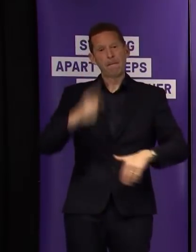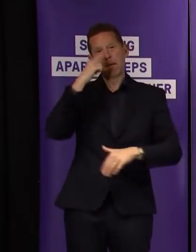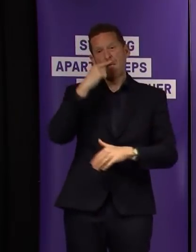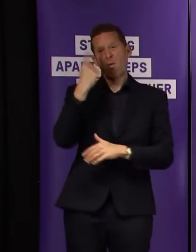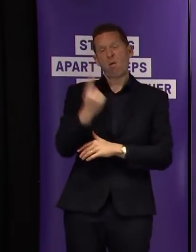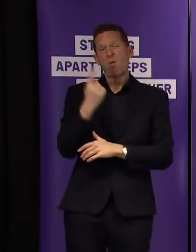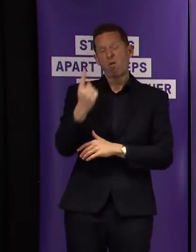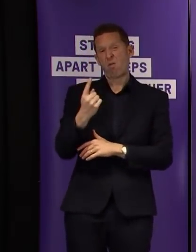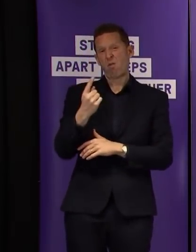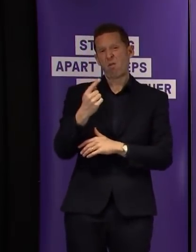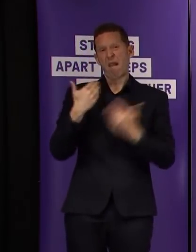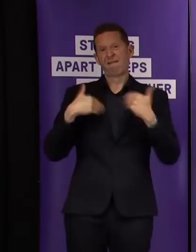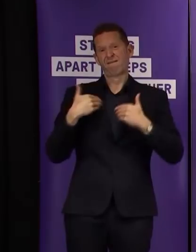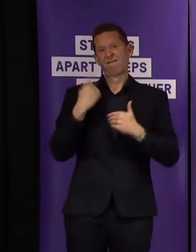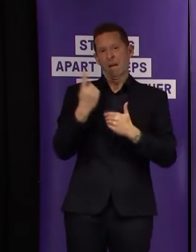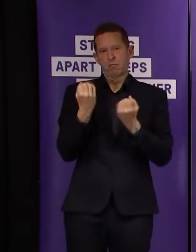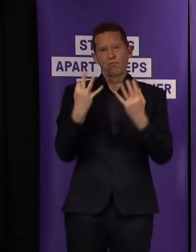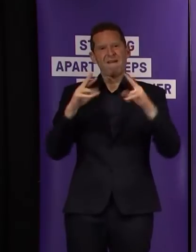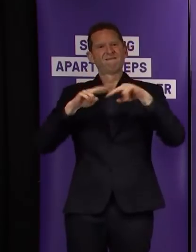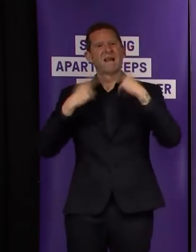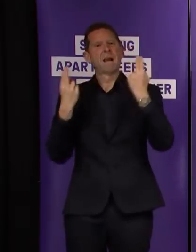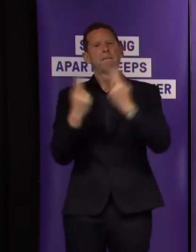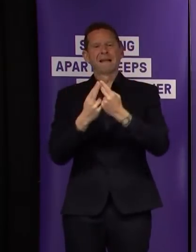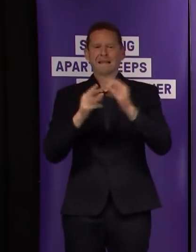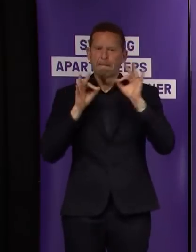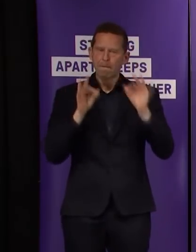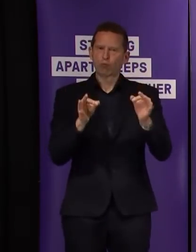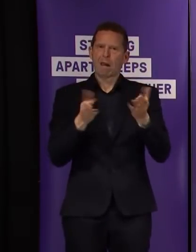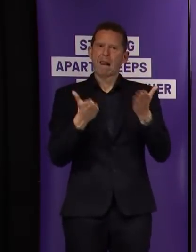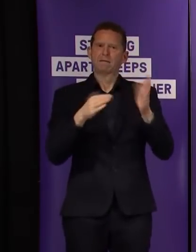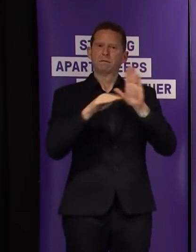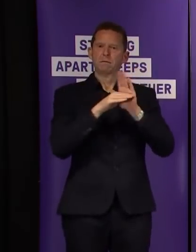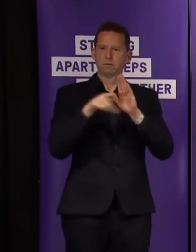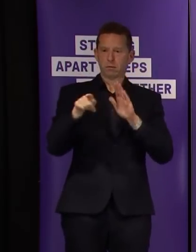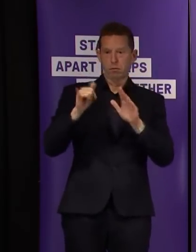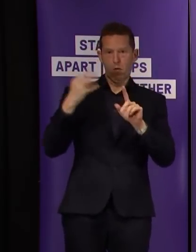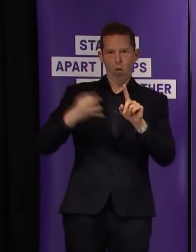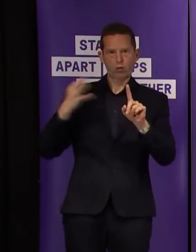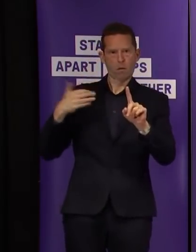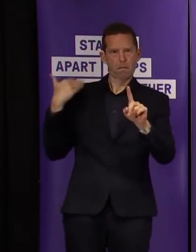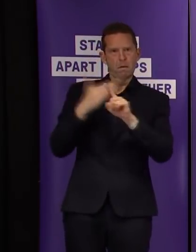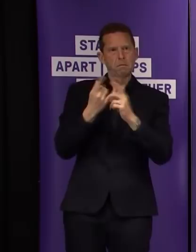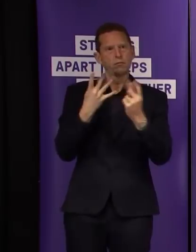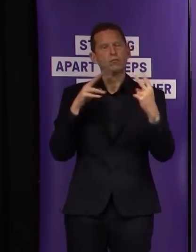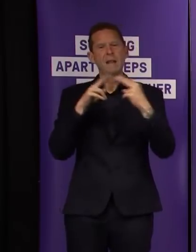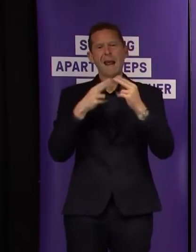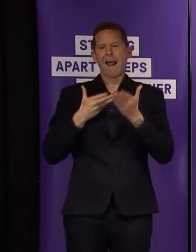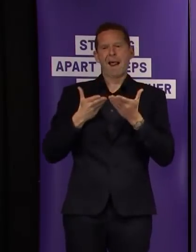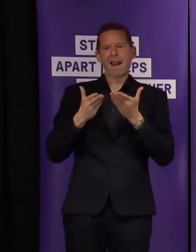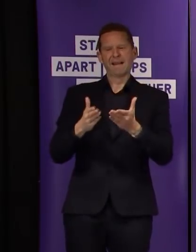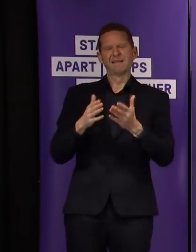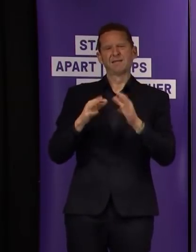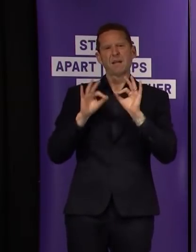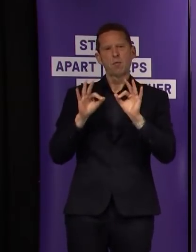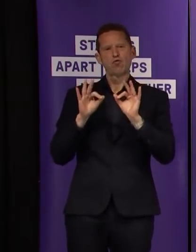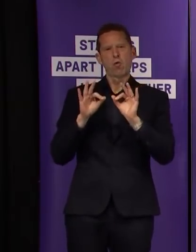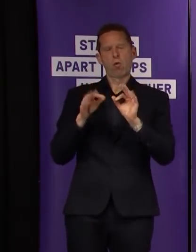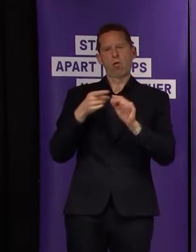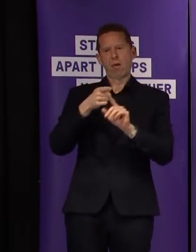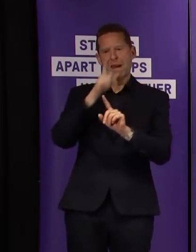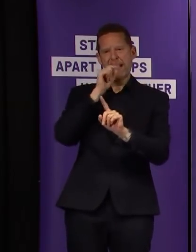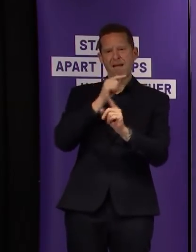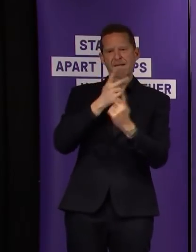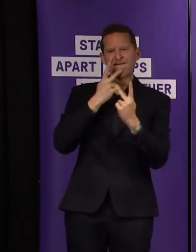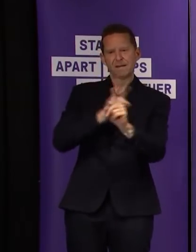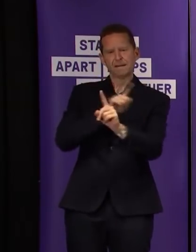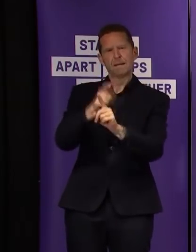been isolated away from anyone else for a long period of time. We will create those social bubbles so that, much like the way